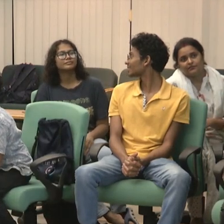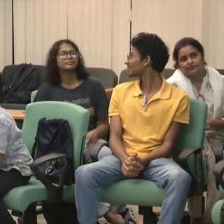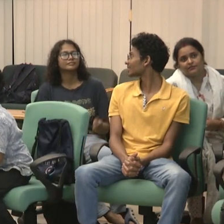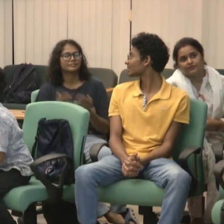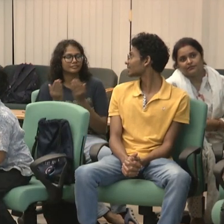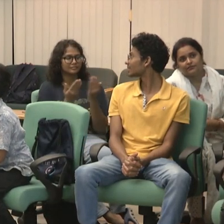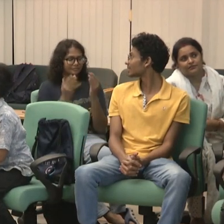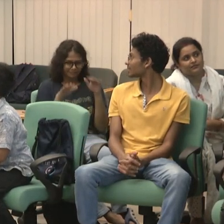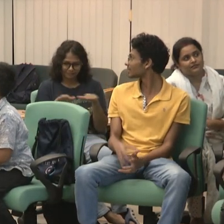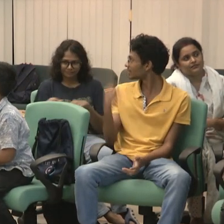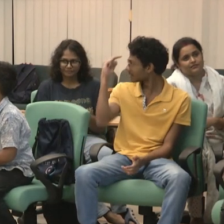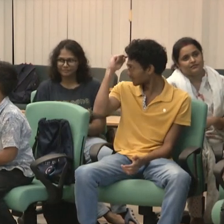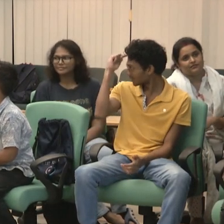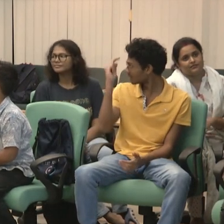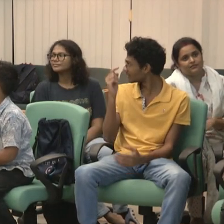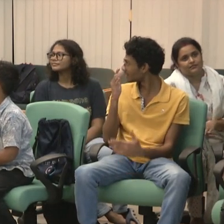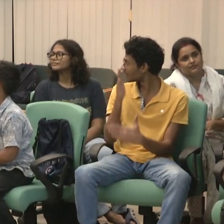Was brain.